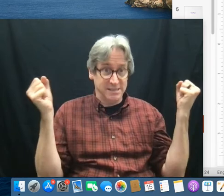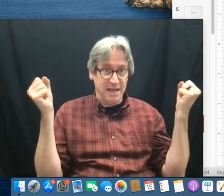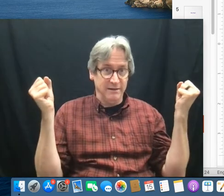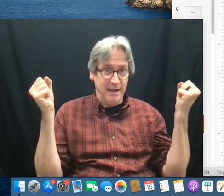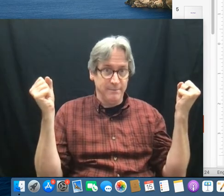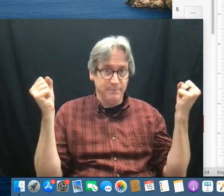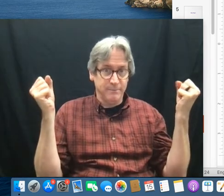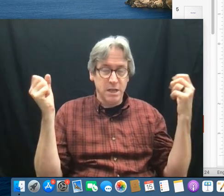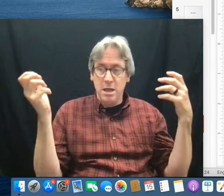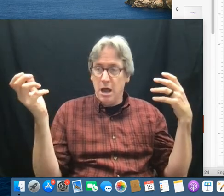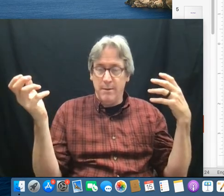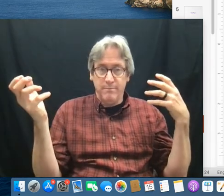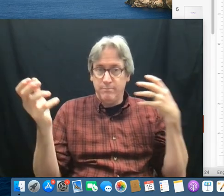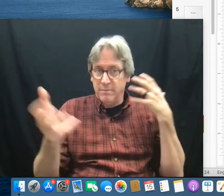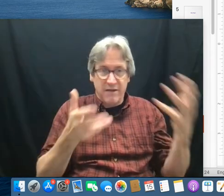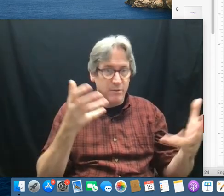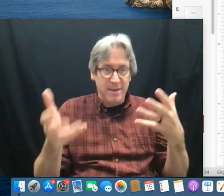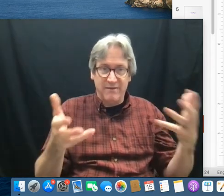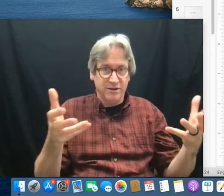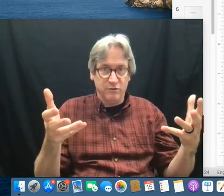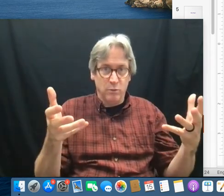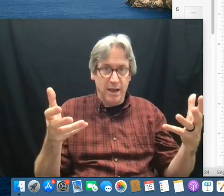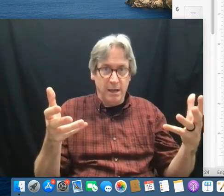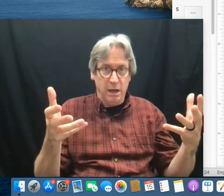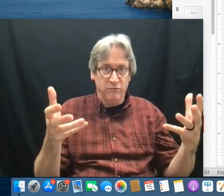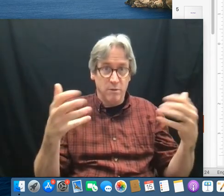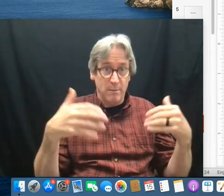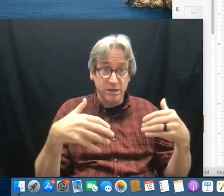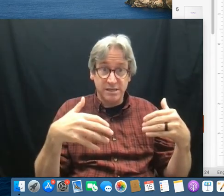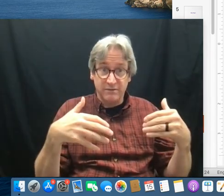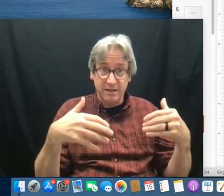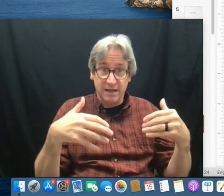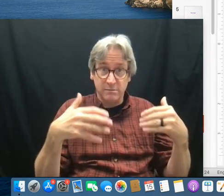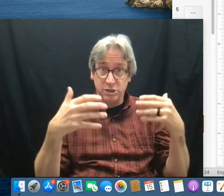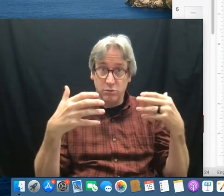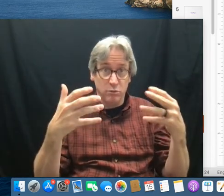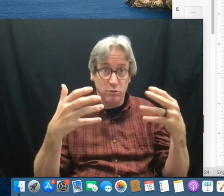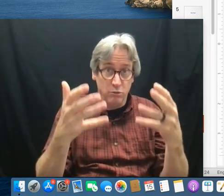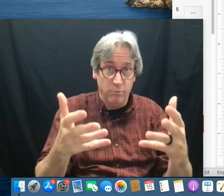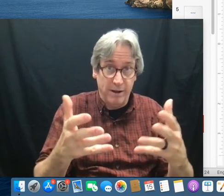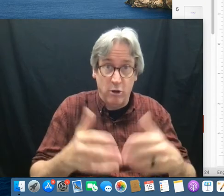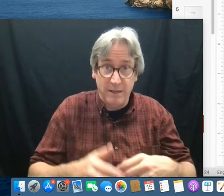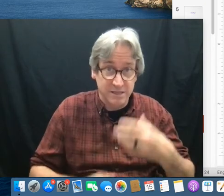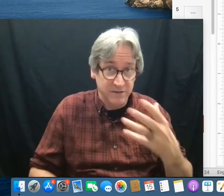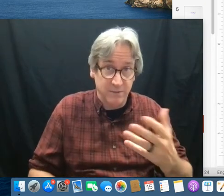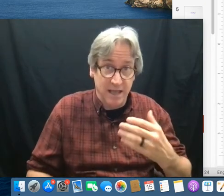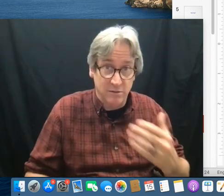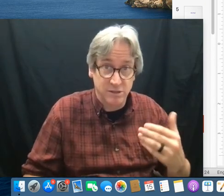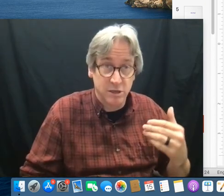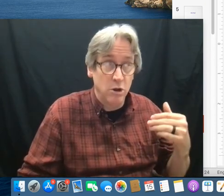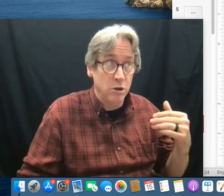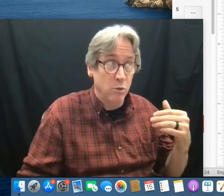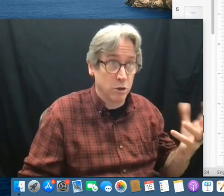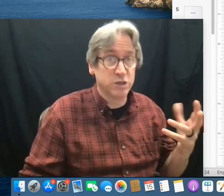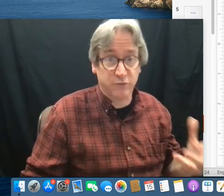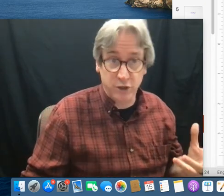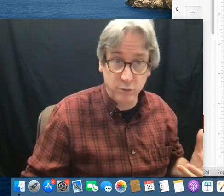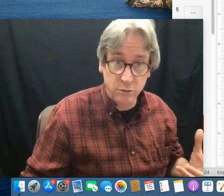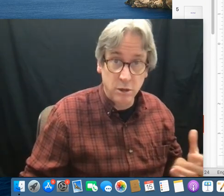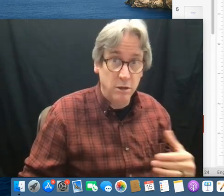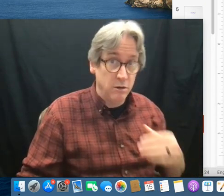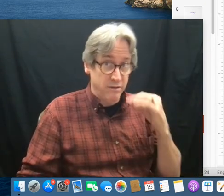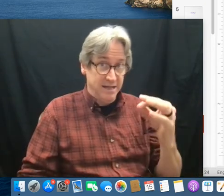For me, that helped me to be able to visualize language, to put it on the page, so that later, if I needed to sign it, I could